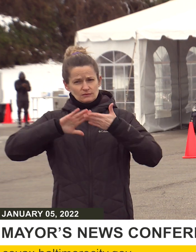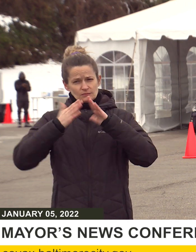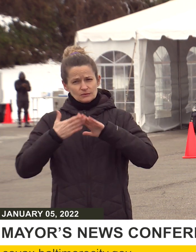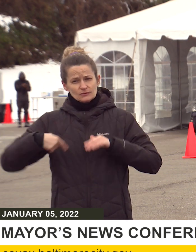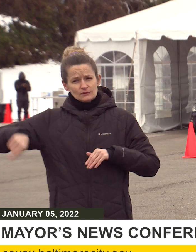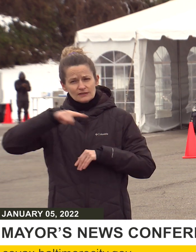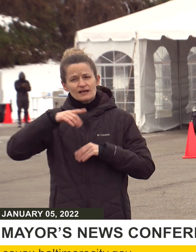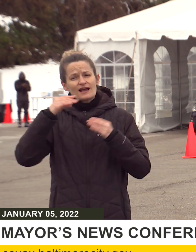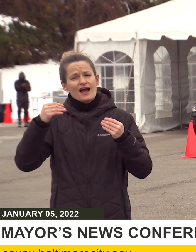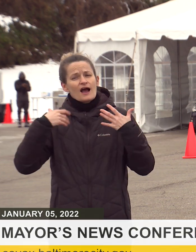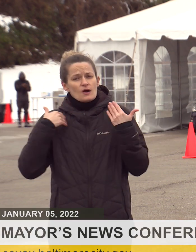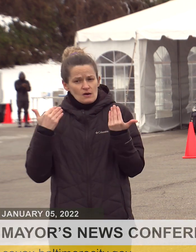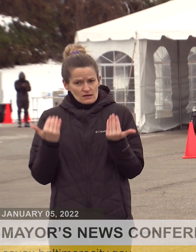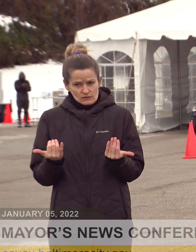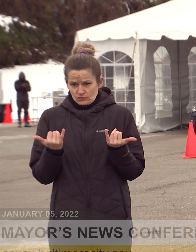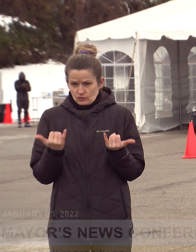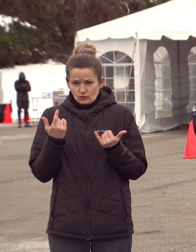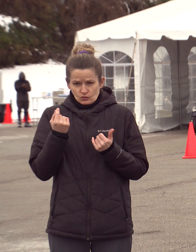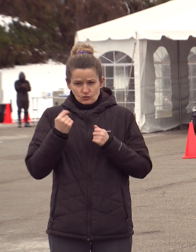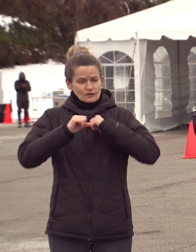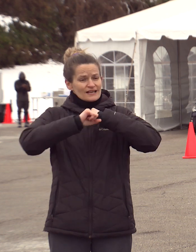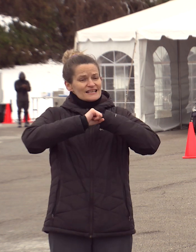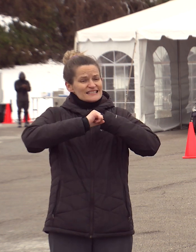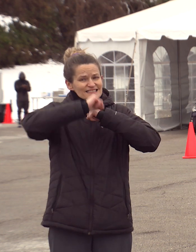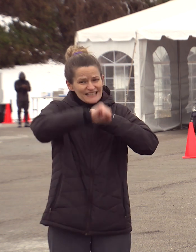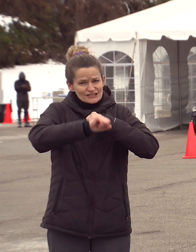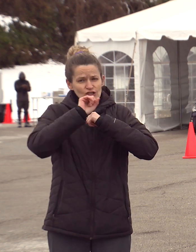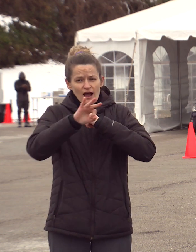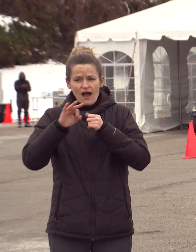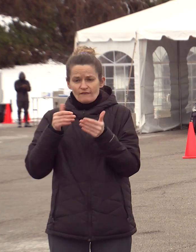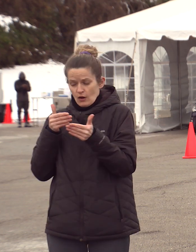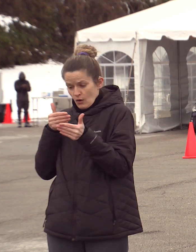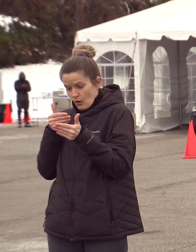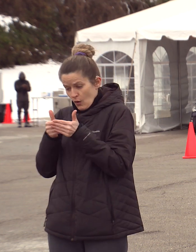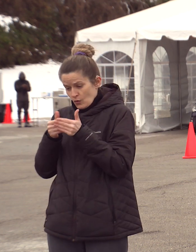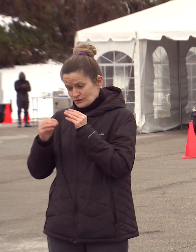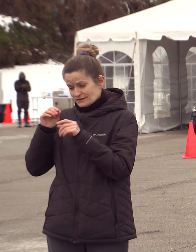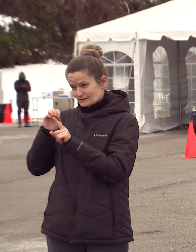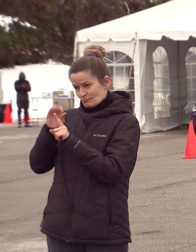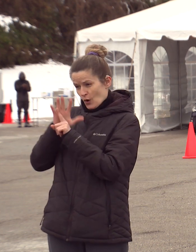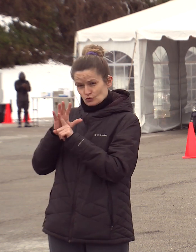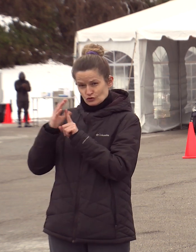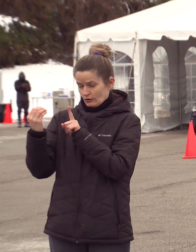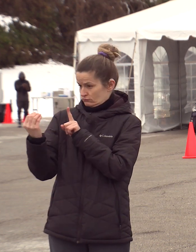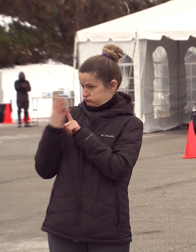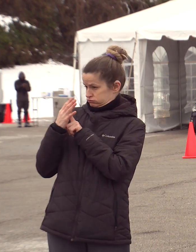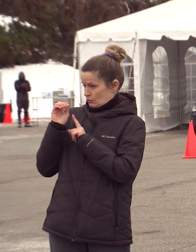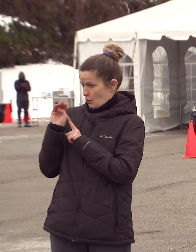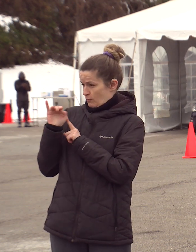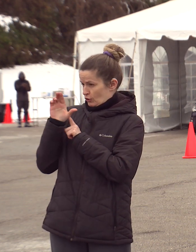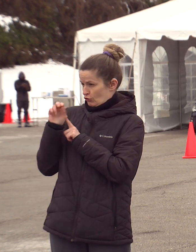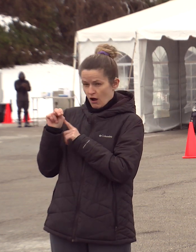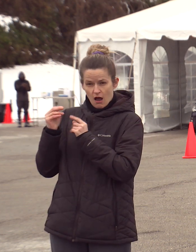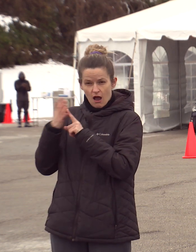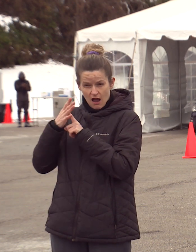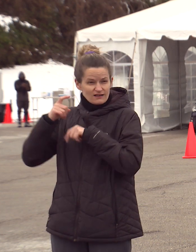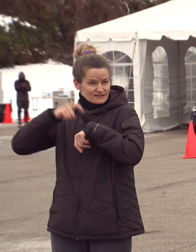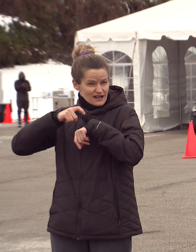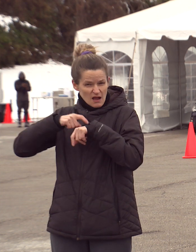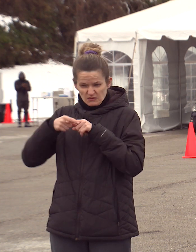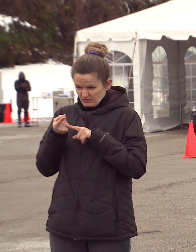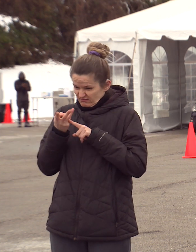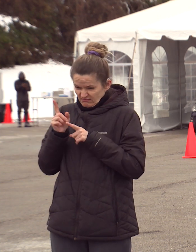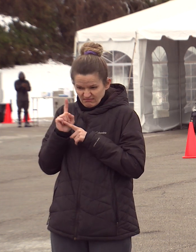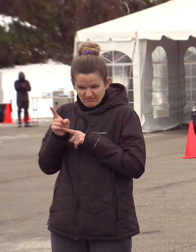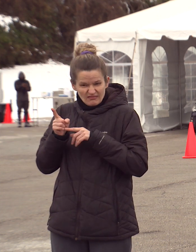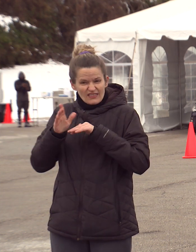5 minutes up to several hours. From 5 minutes up to several hours, which is key when you're talking about folks who are